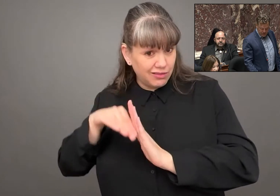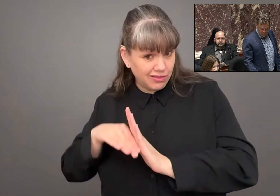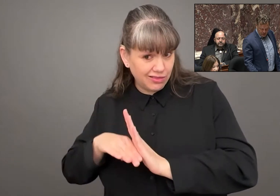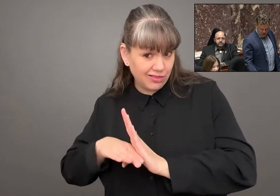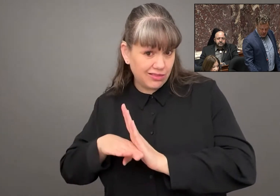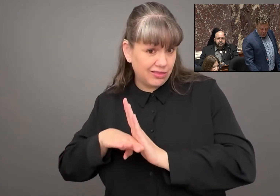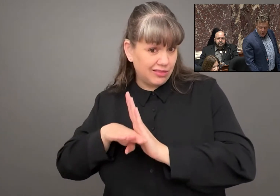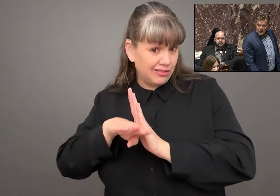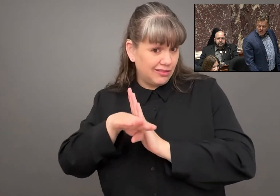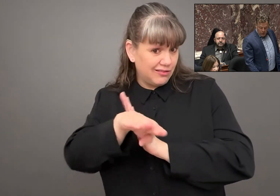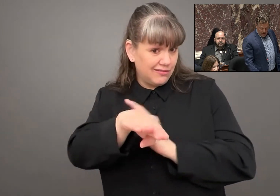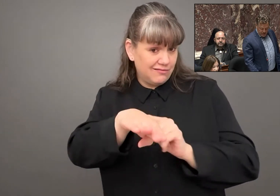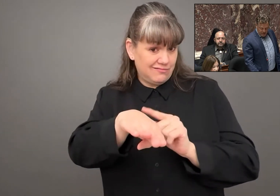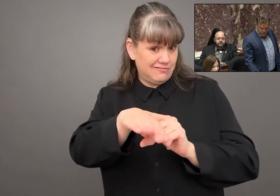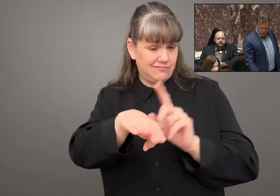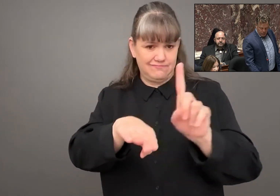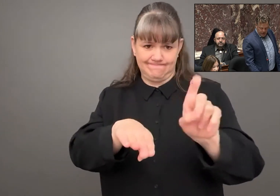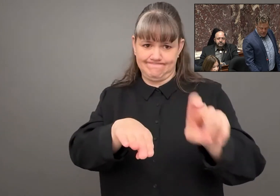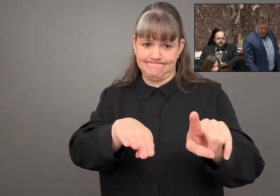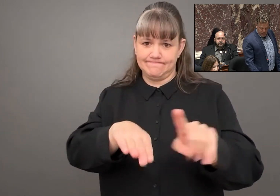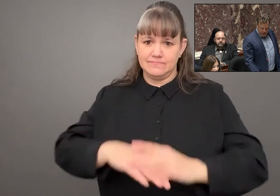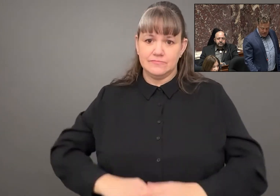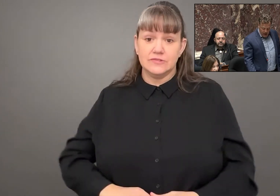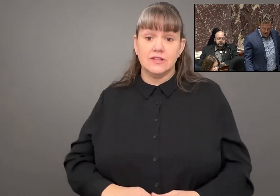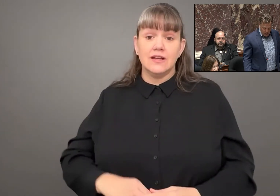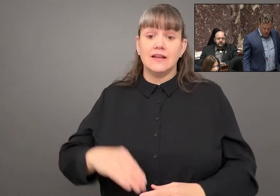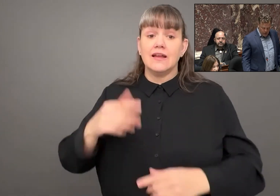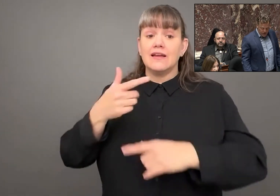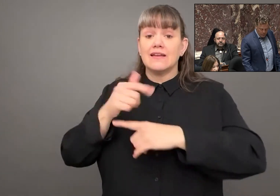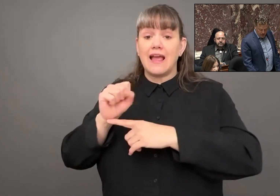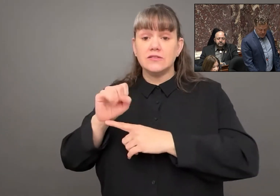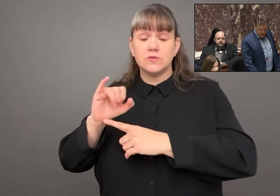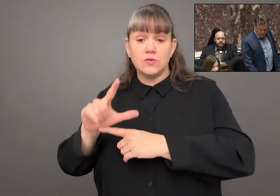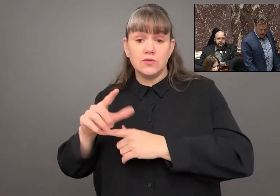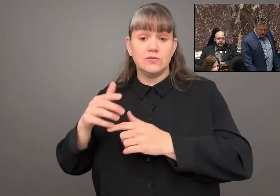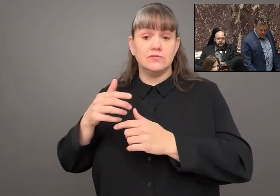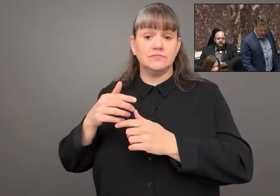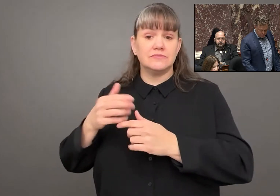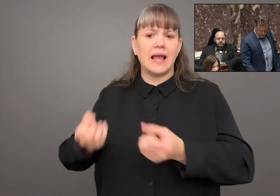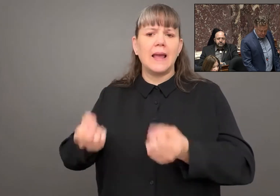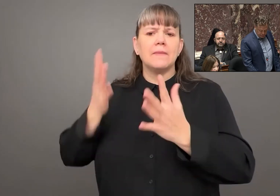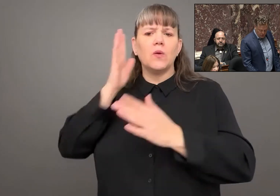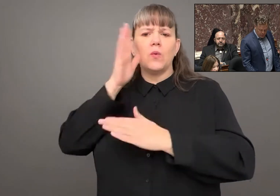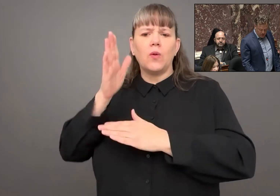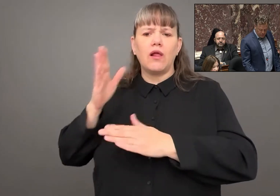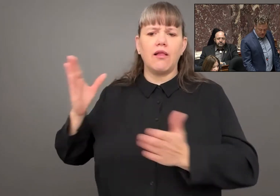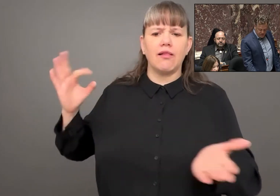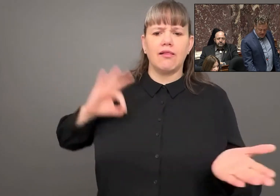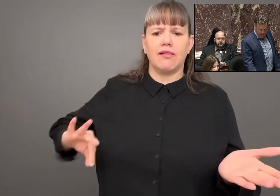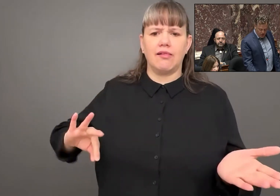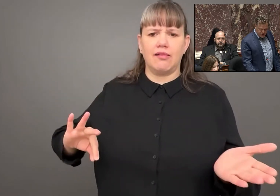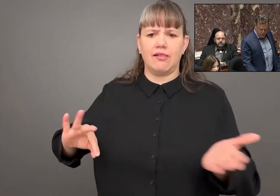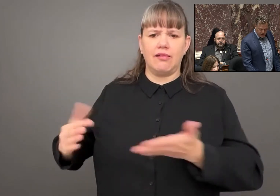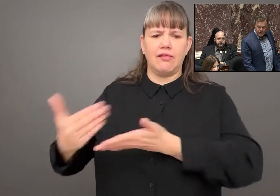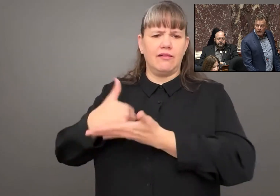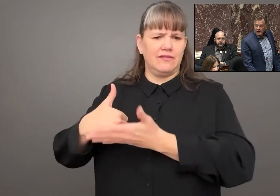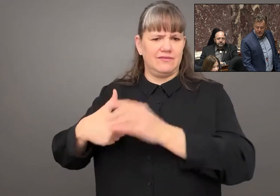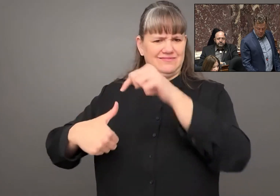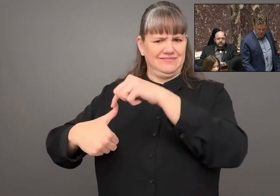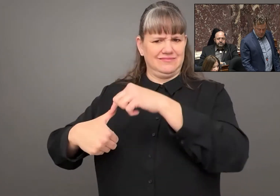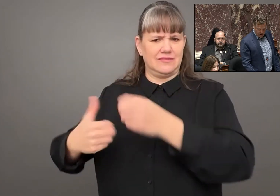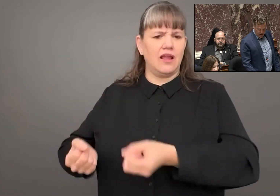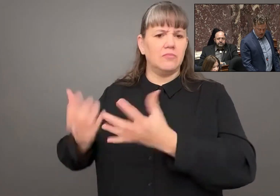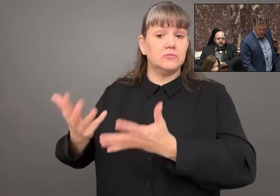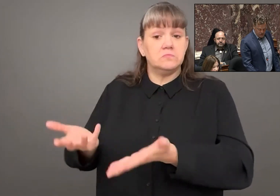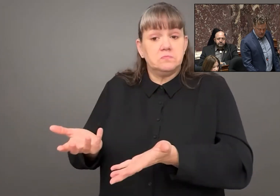to be seen. The 2019 Fuel Price Transparency Act requires companies to submit data, but it also needs to carry consequences when